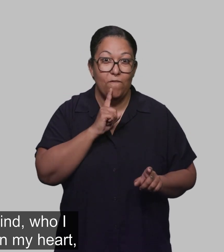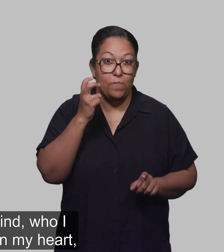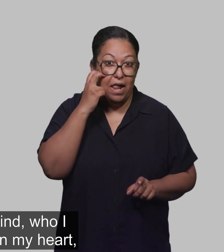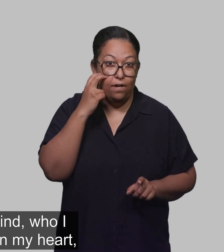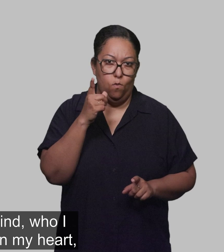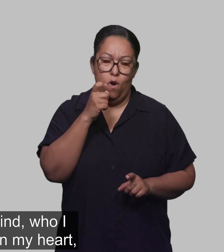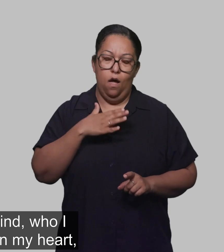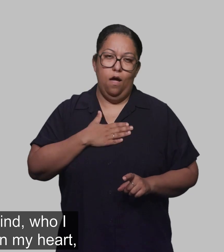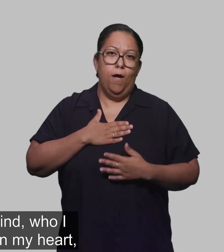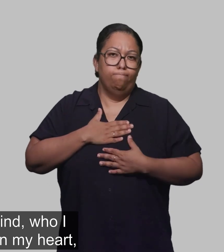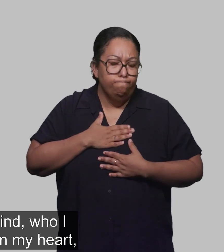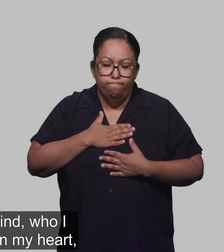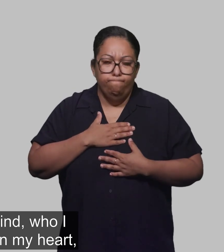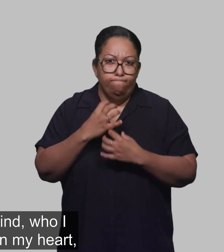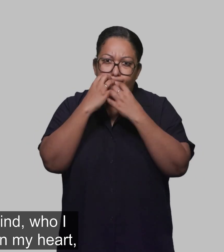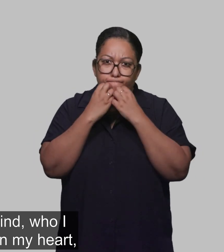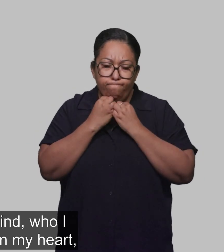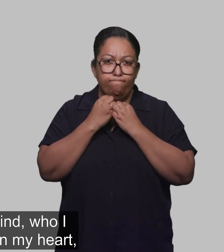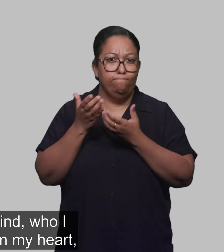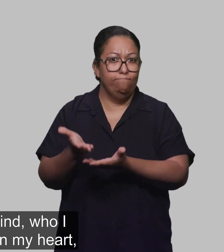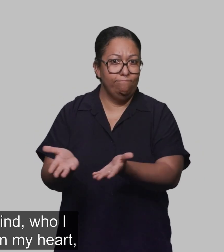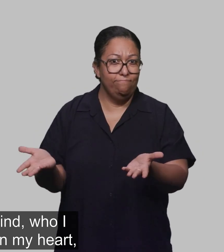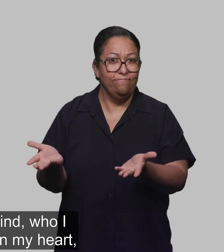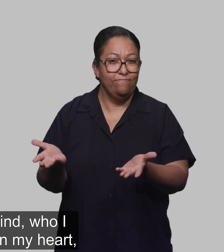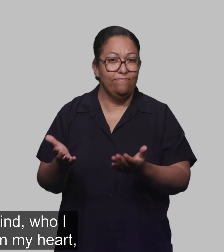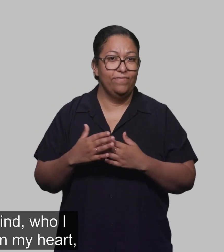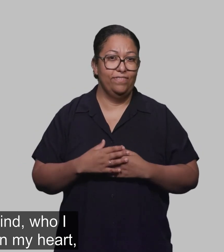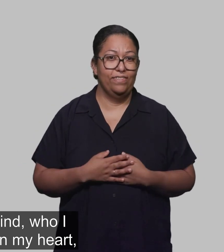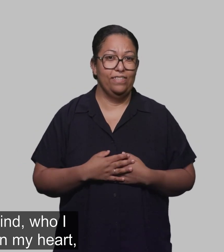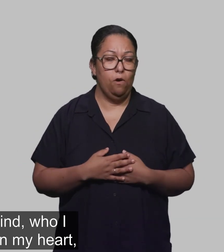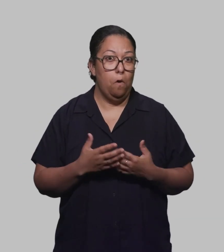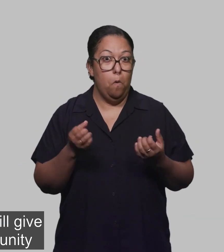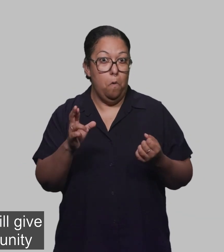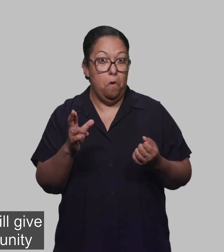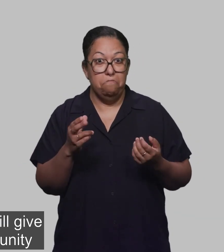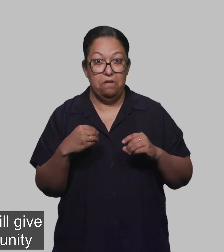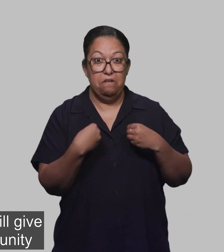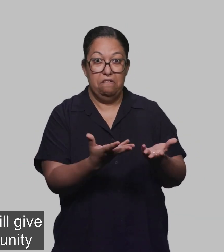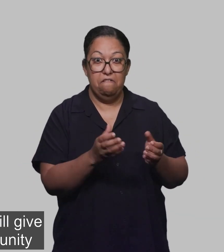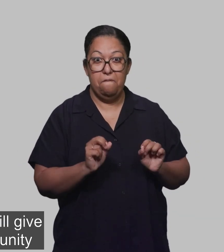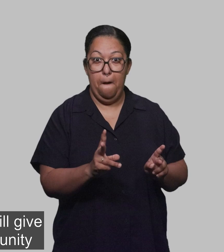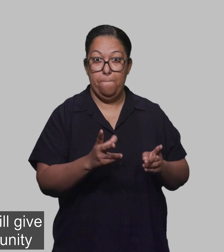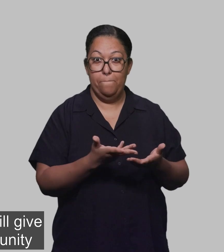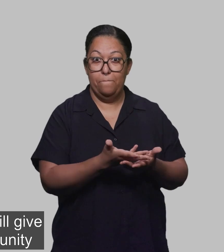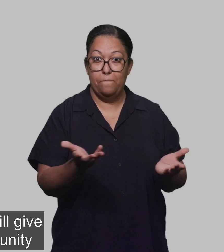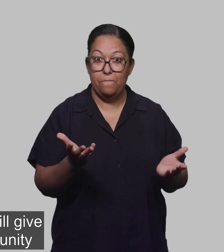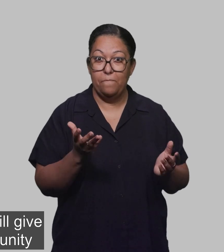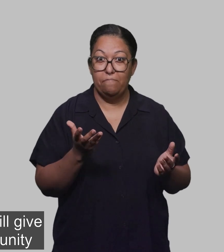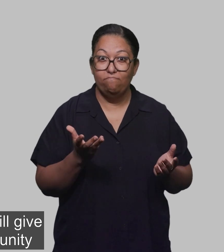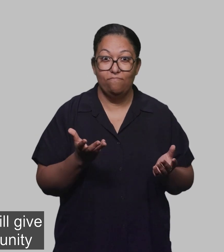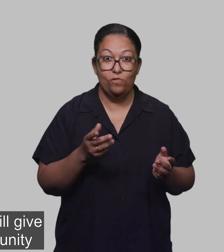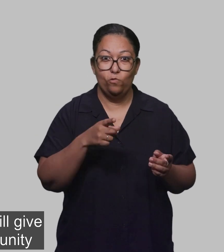are deaf, blind, who I have very deep in my heart, or even it will give